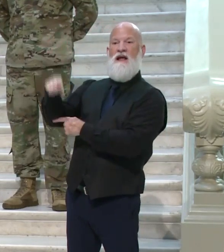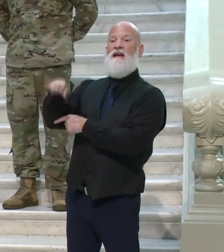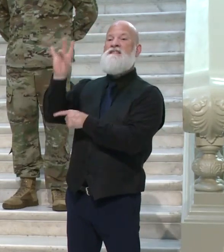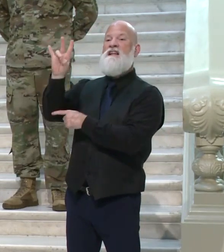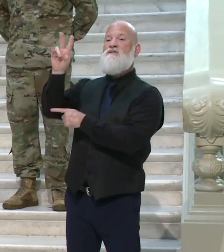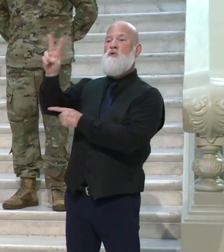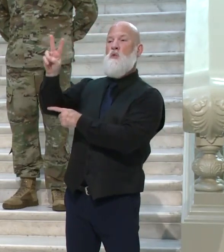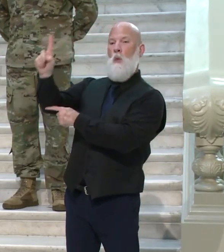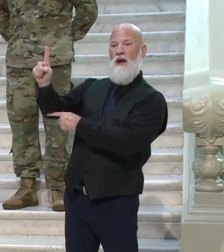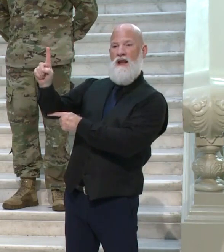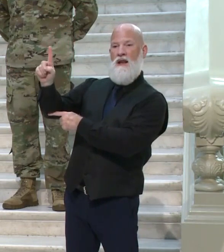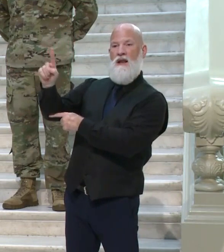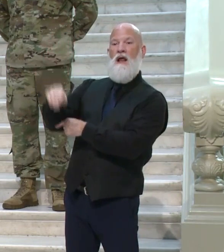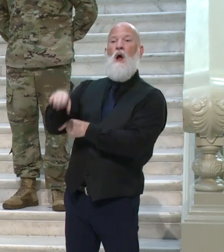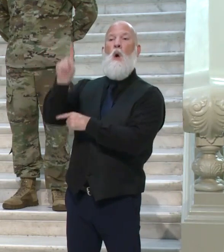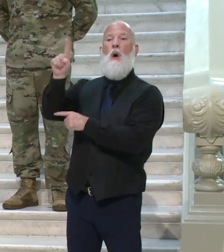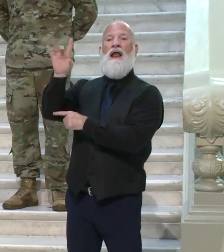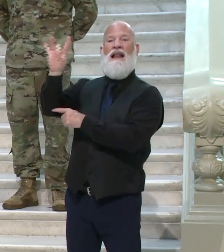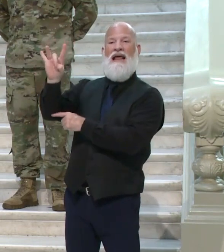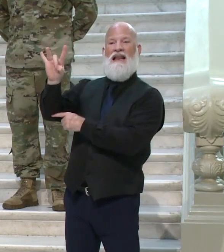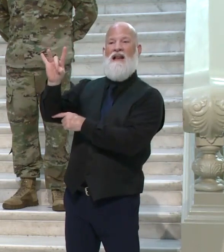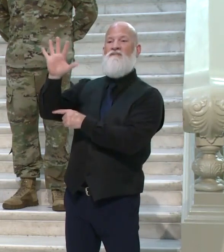706-721-1852,